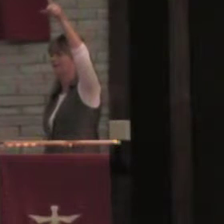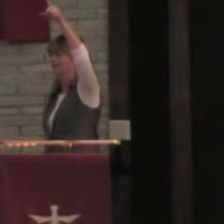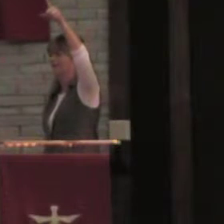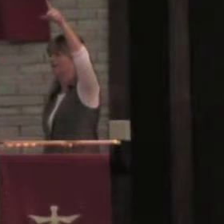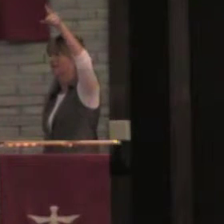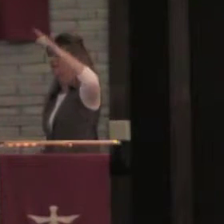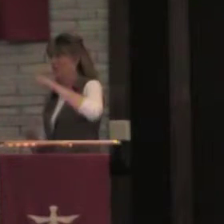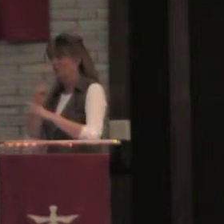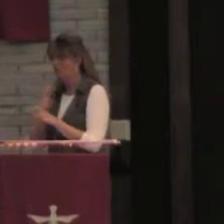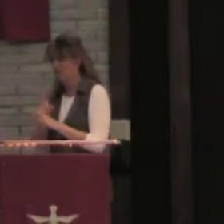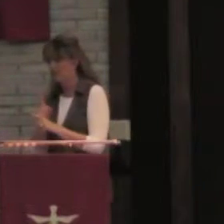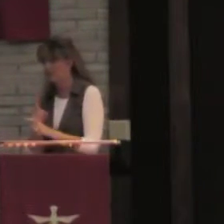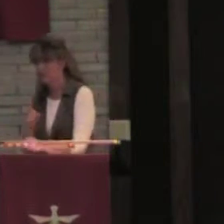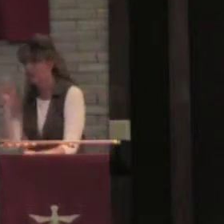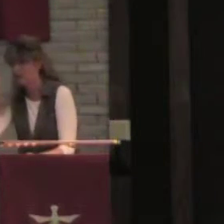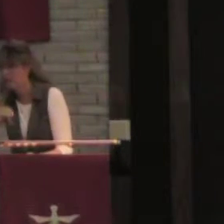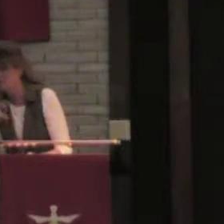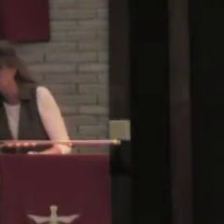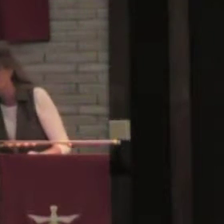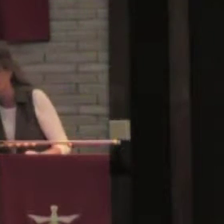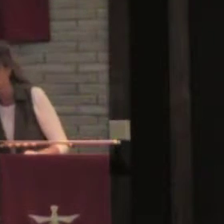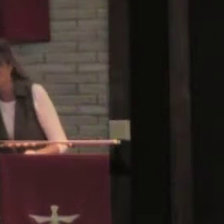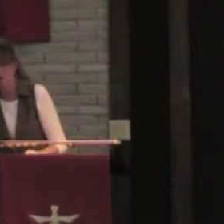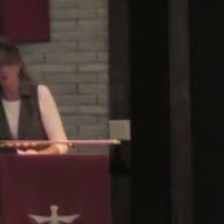with God. Right? Yes or no?